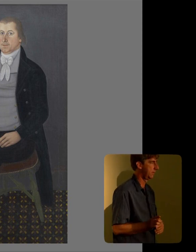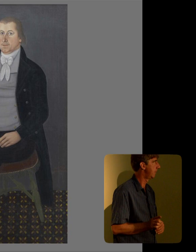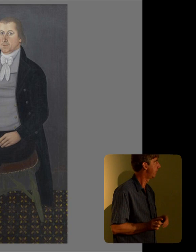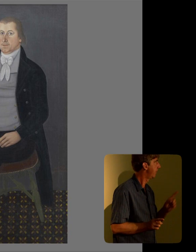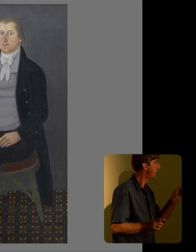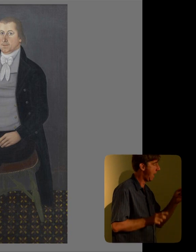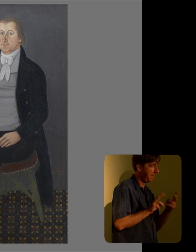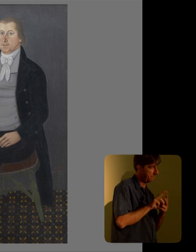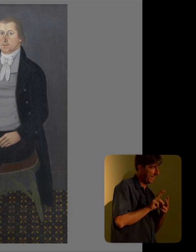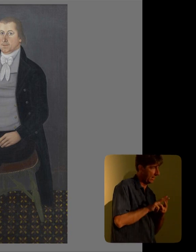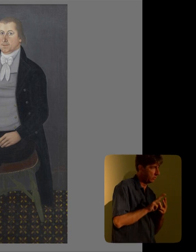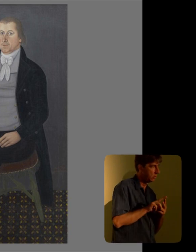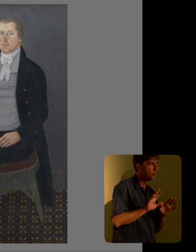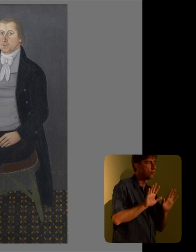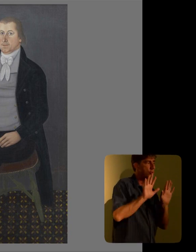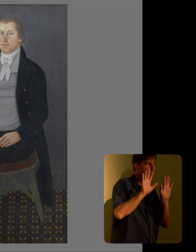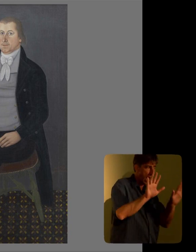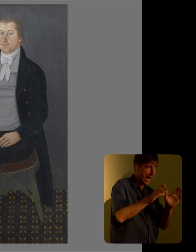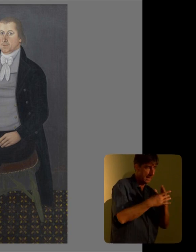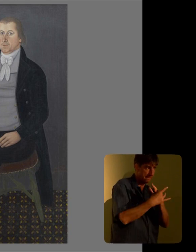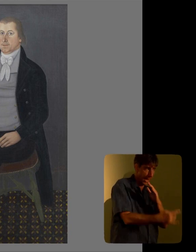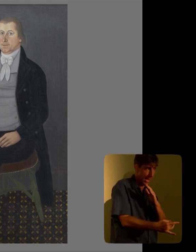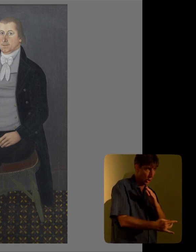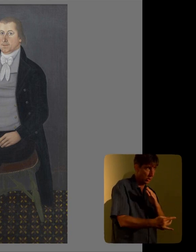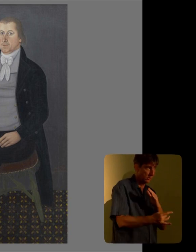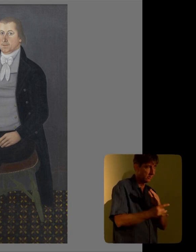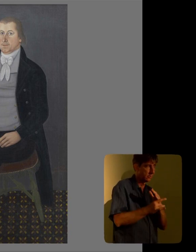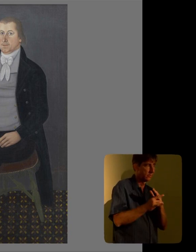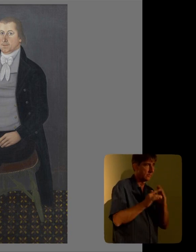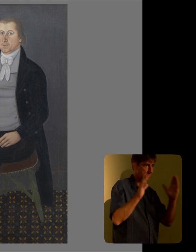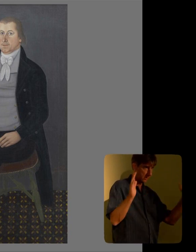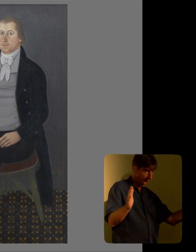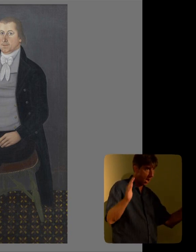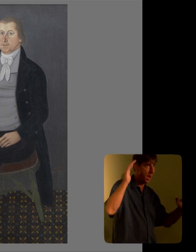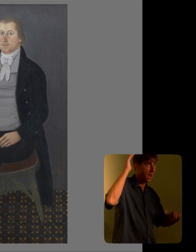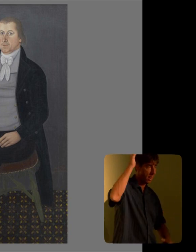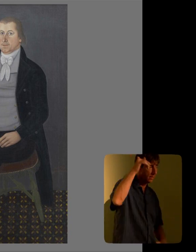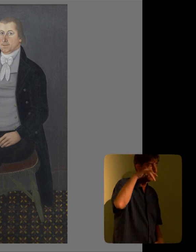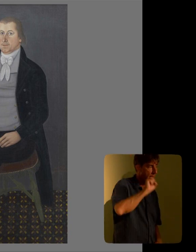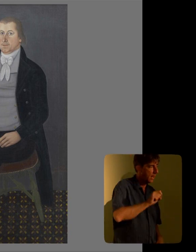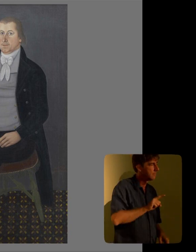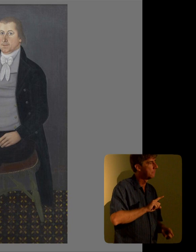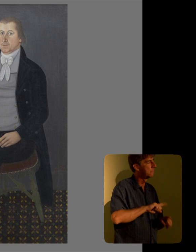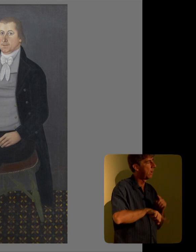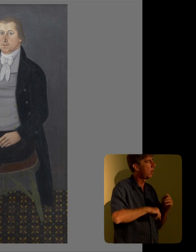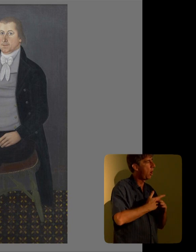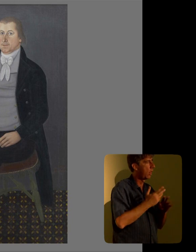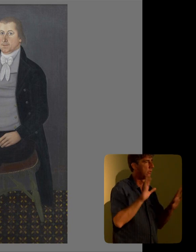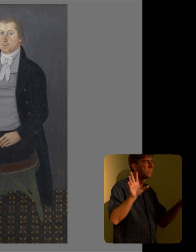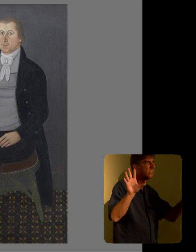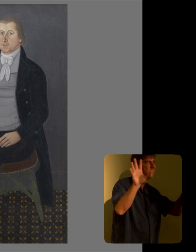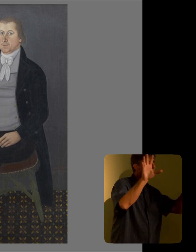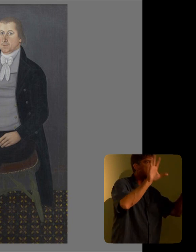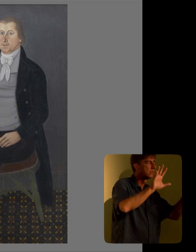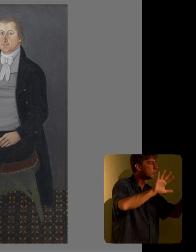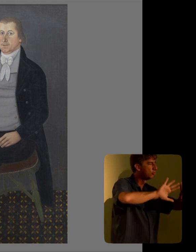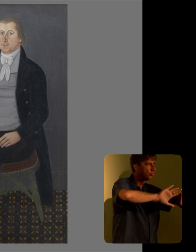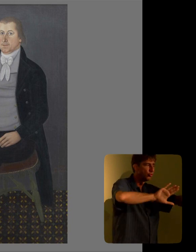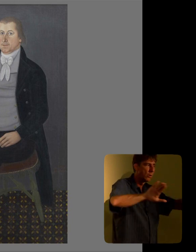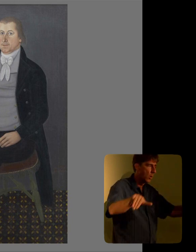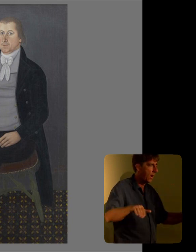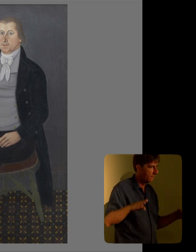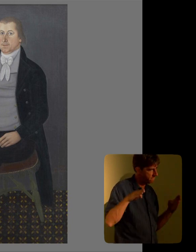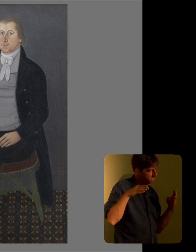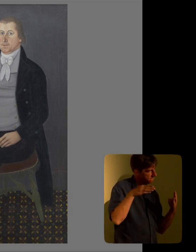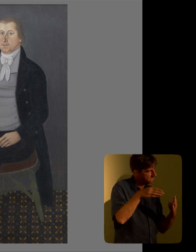pair, grand manner in scale, but really brilliantly stripping away all the superfluous details and focusing